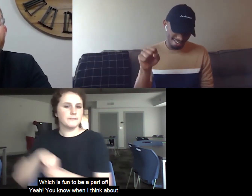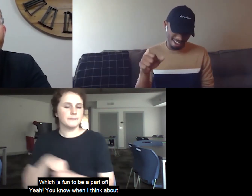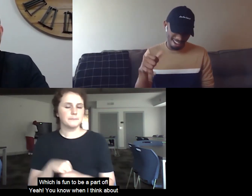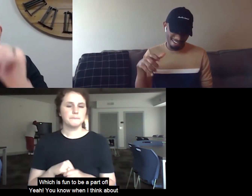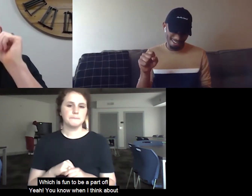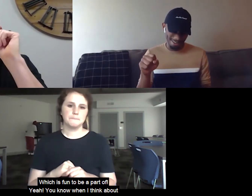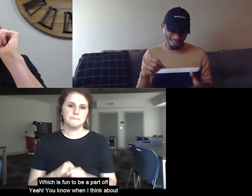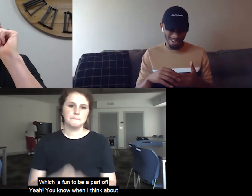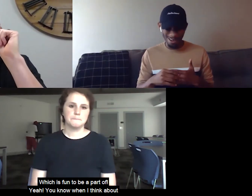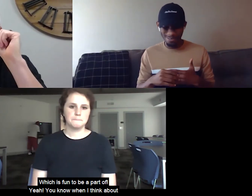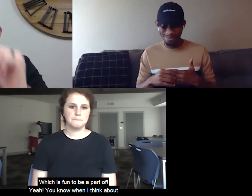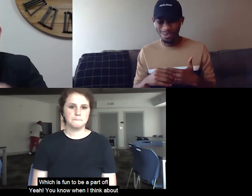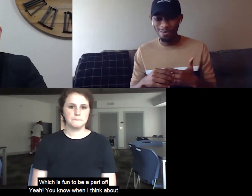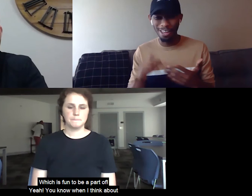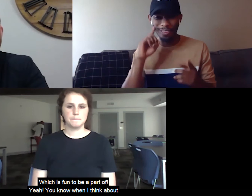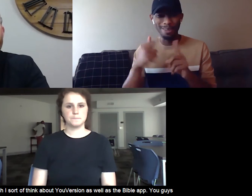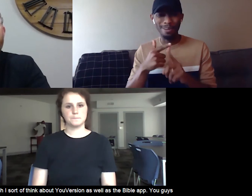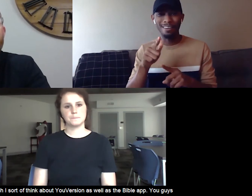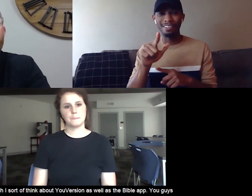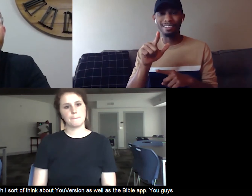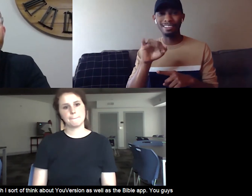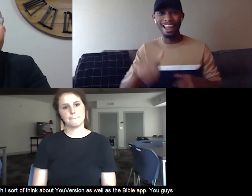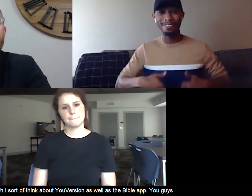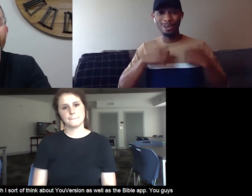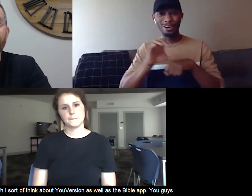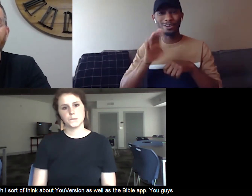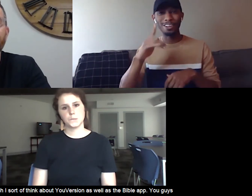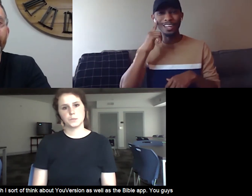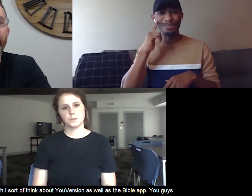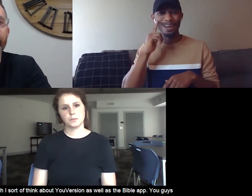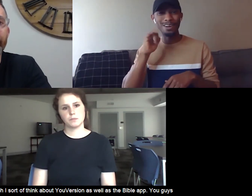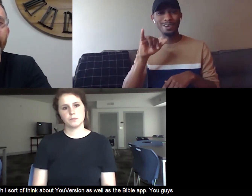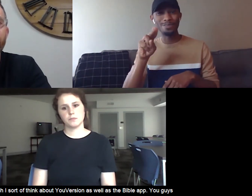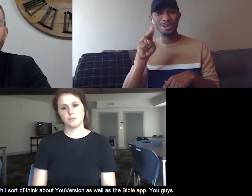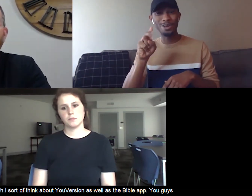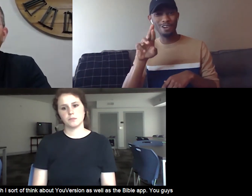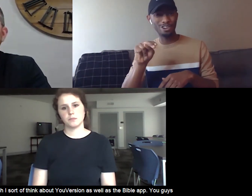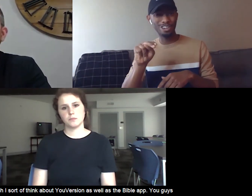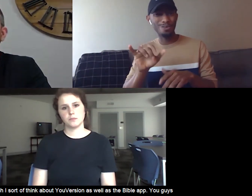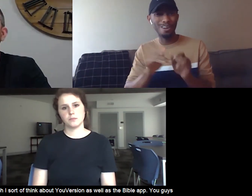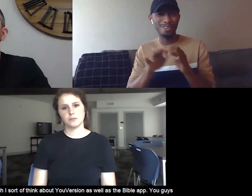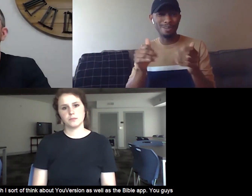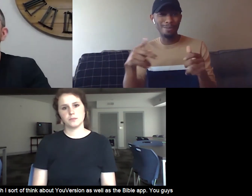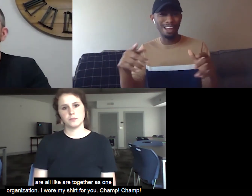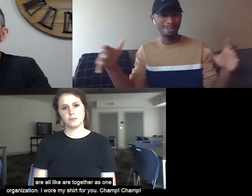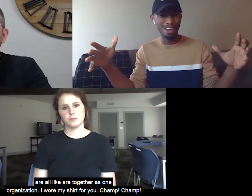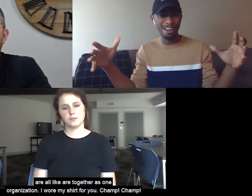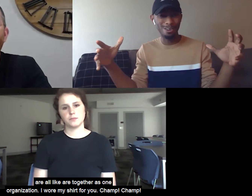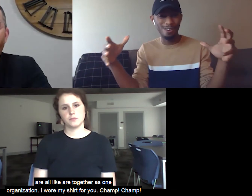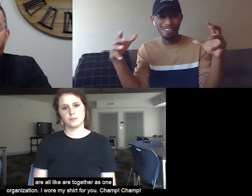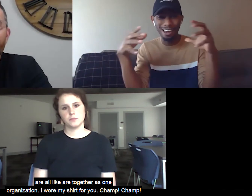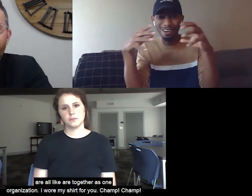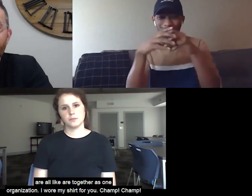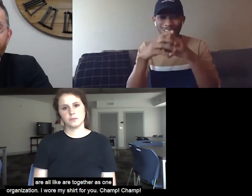Yeah, yeah. When I think about Life Church, I sort of think about YouVersion as well as the Bible app. You